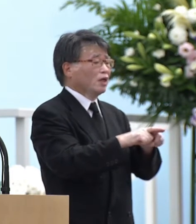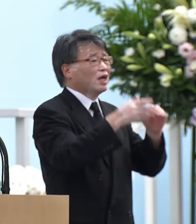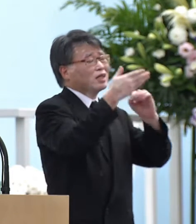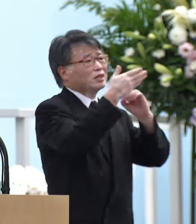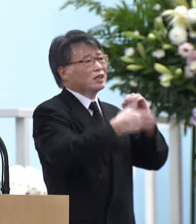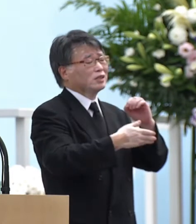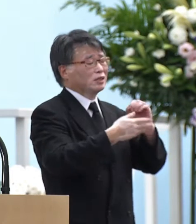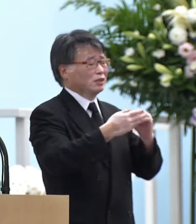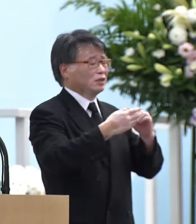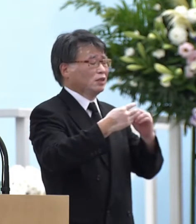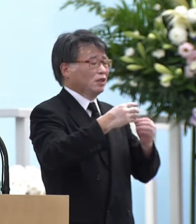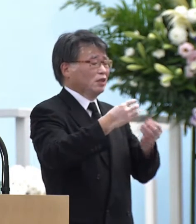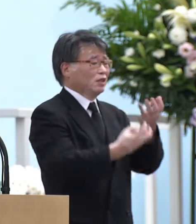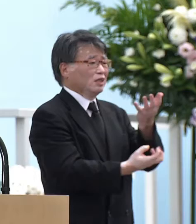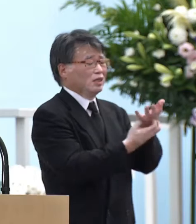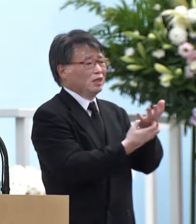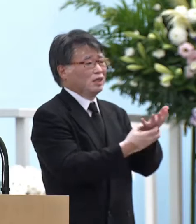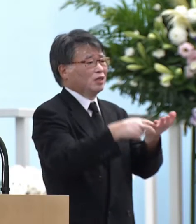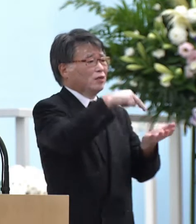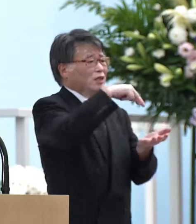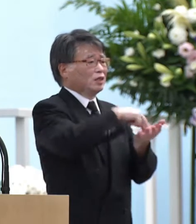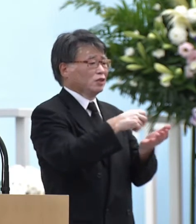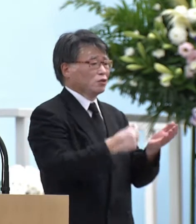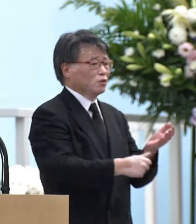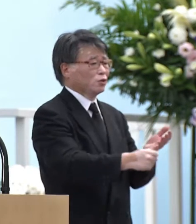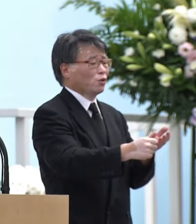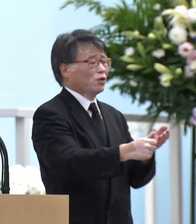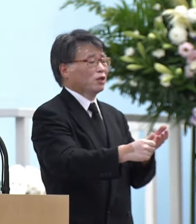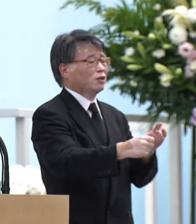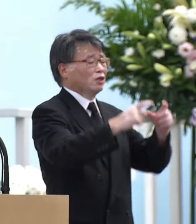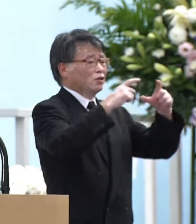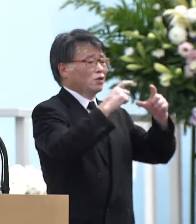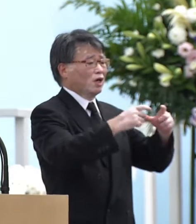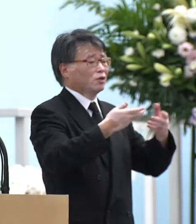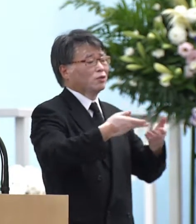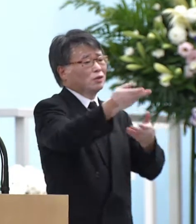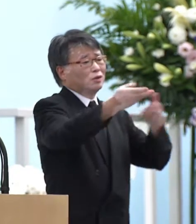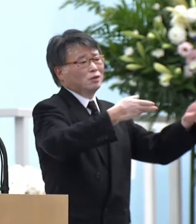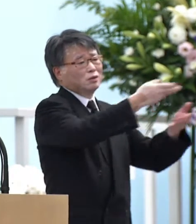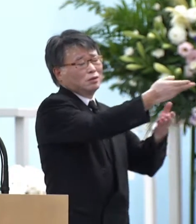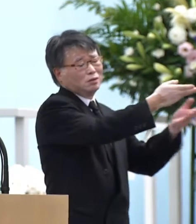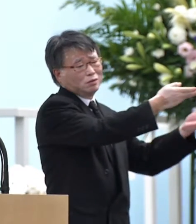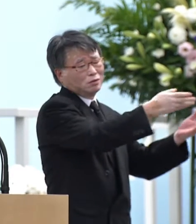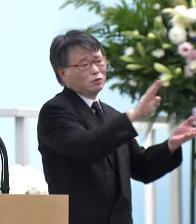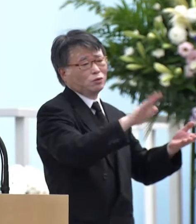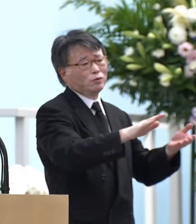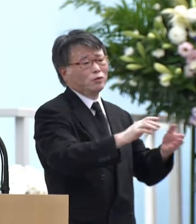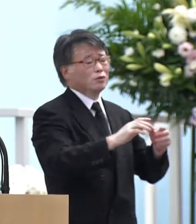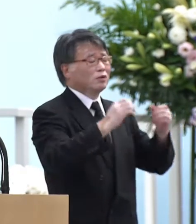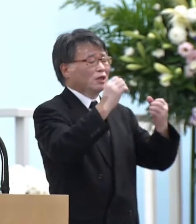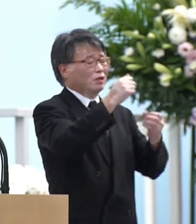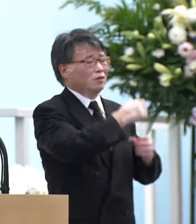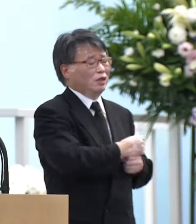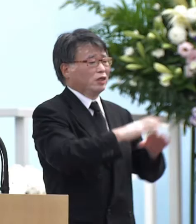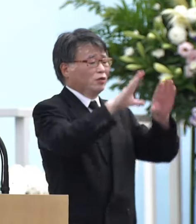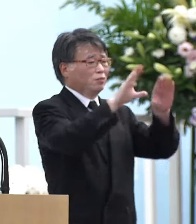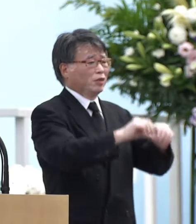a photo of a boy at the cremation pyre with a caption, "The Fruit of War."